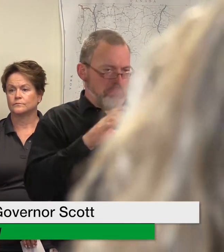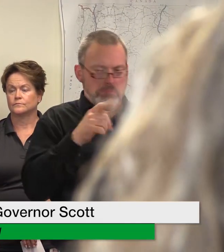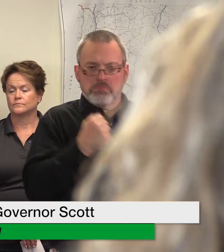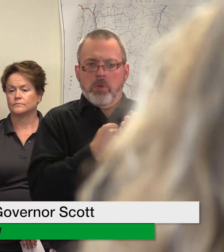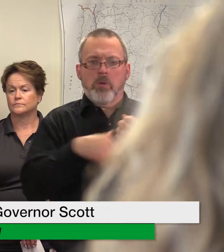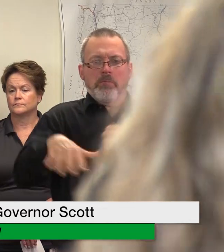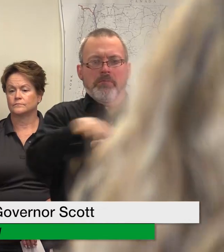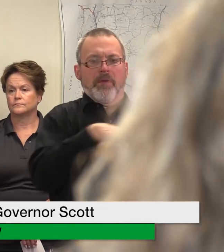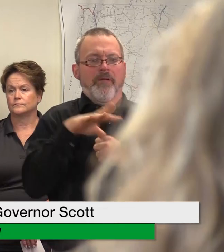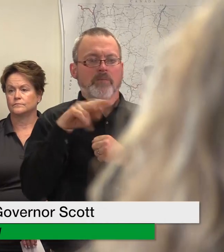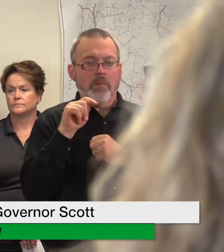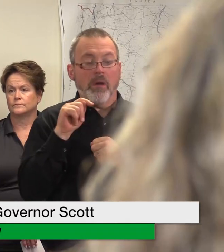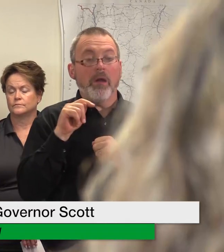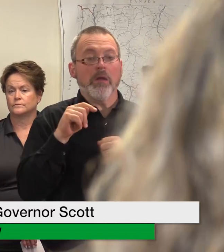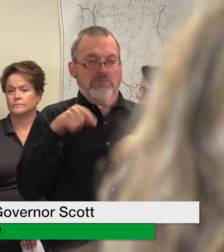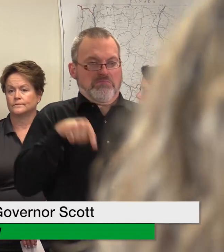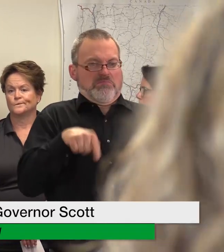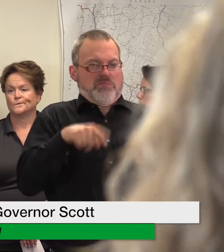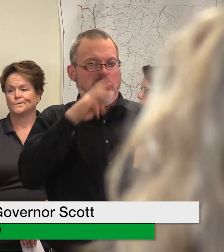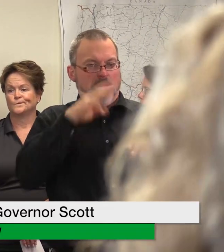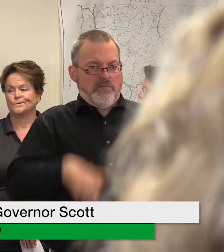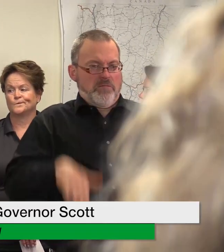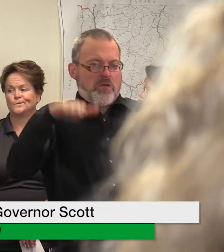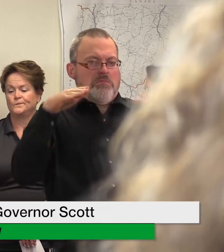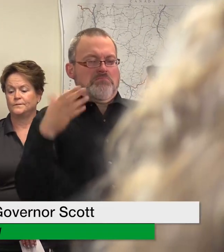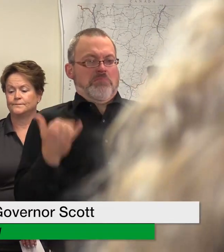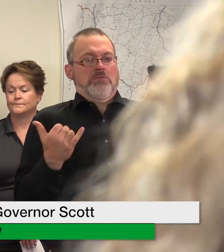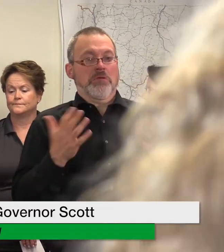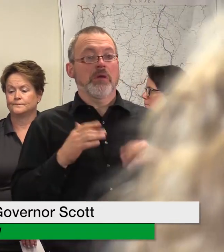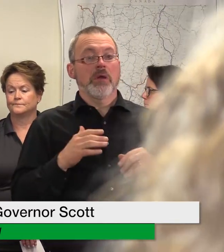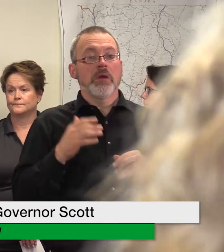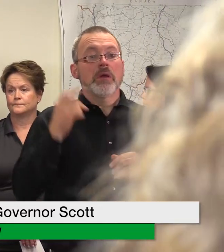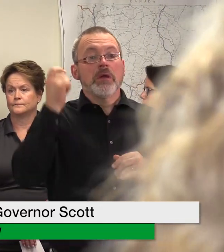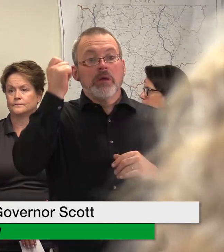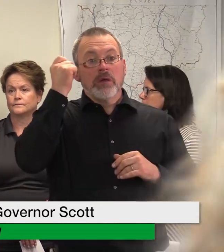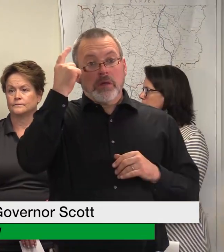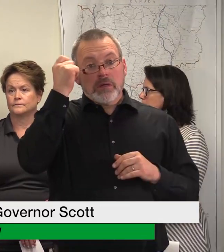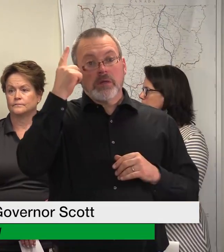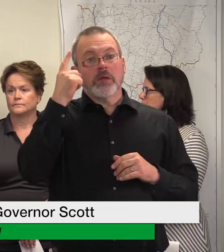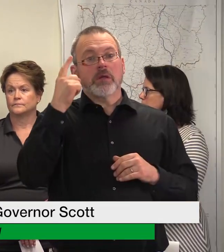the current disasters we have. But we all recognize that the disaster